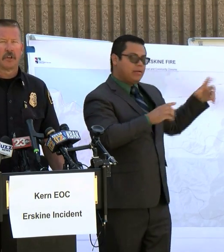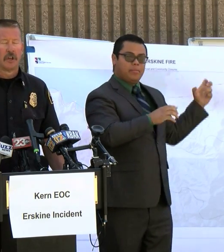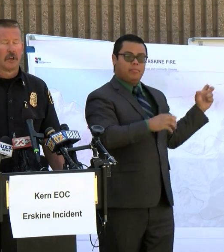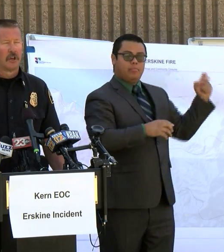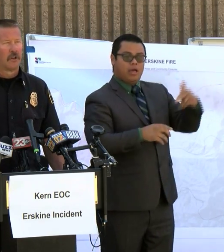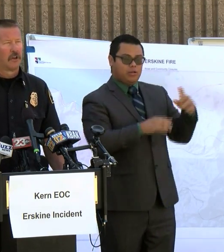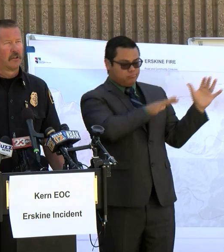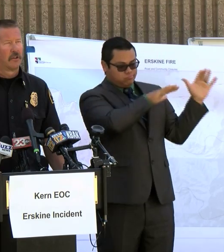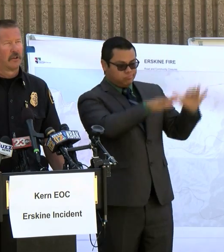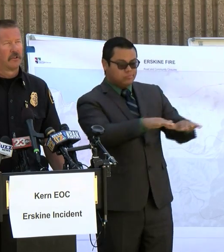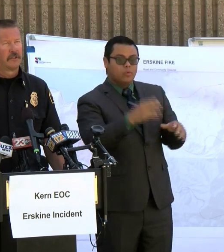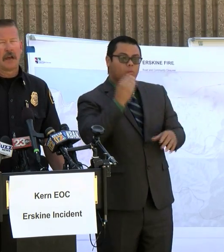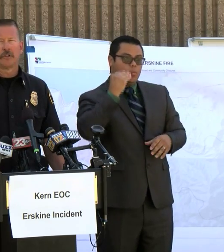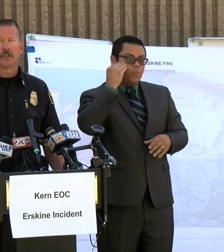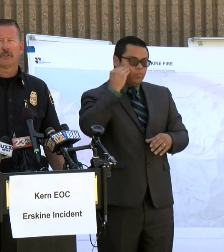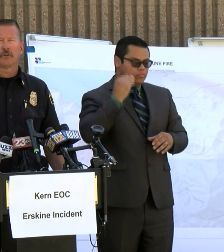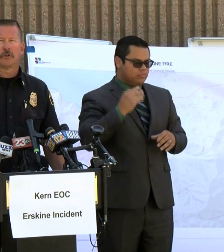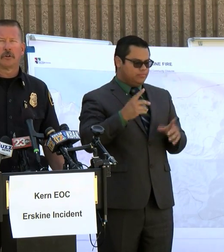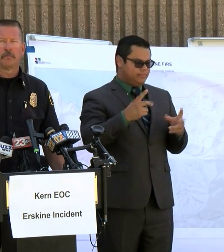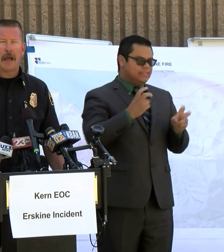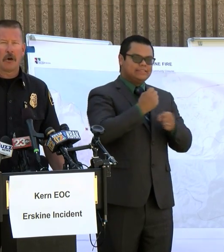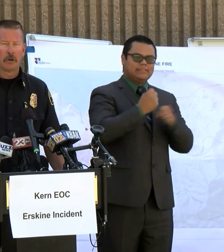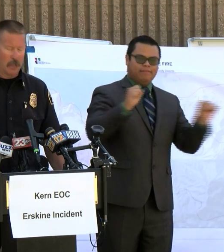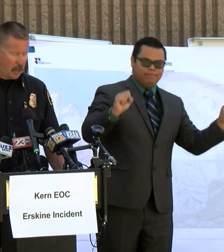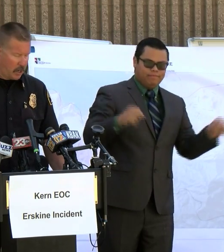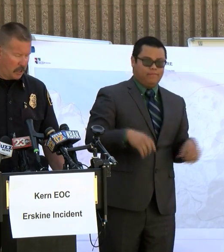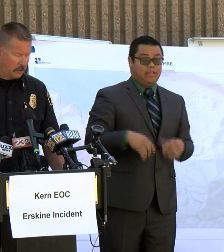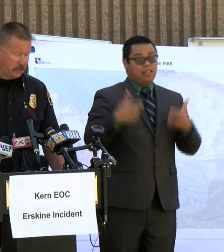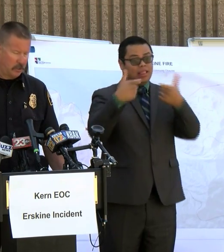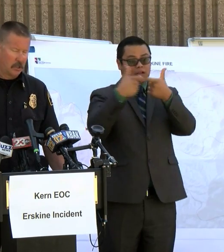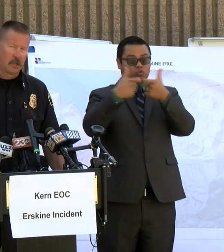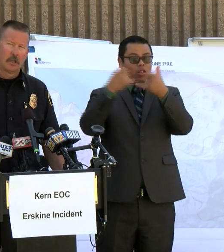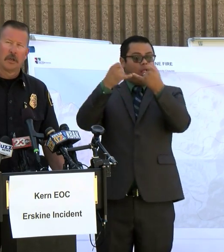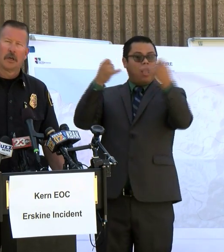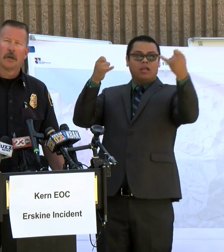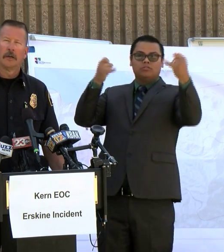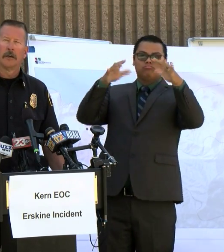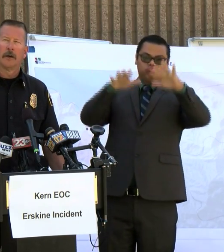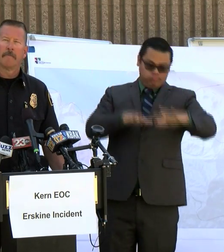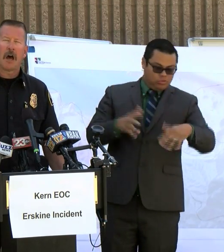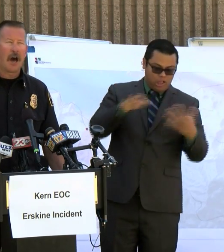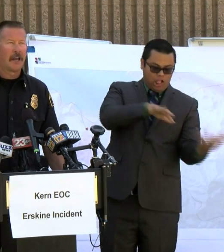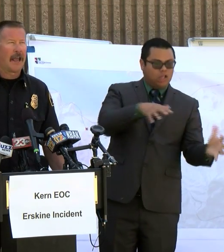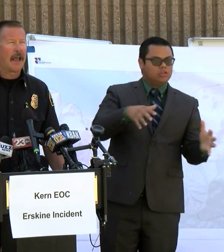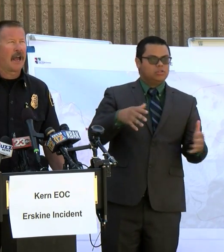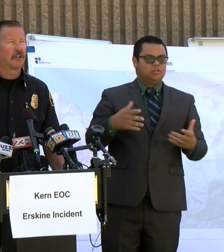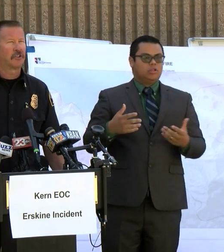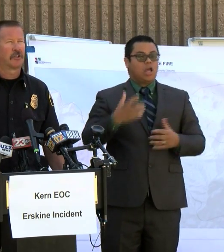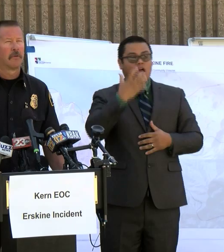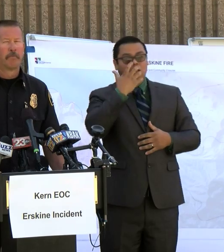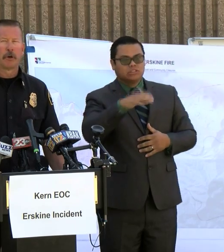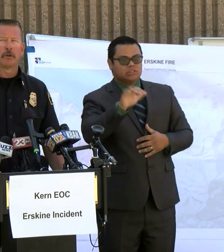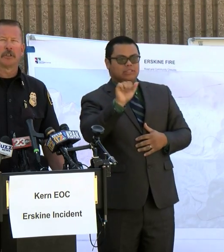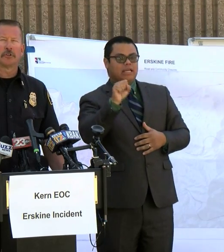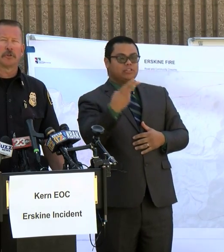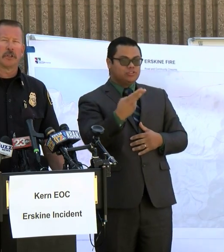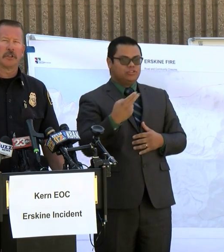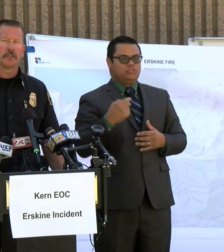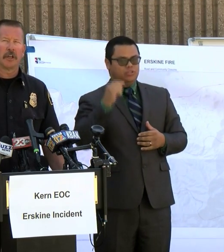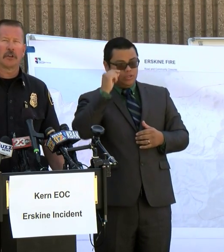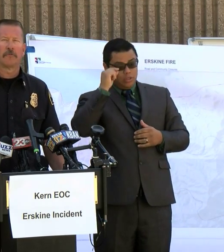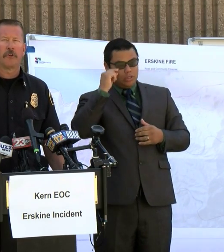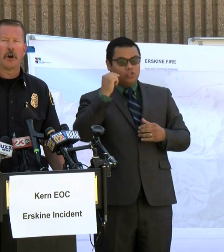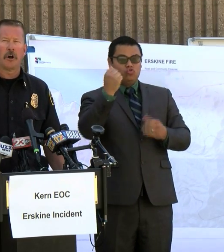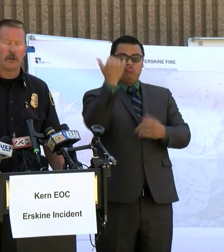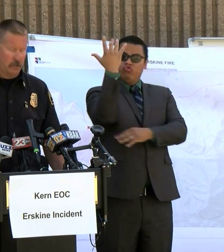safe. Downed electrical power lines, hot ash, burning